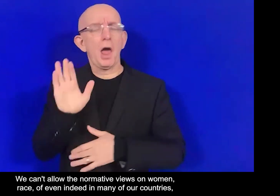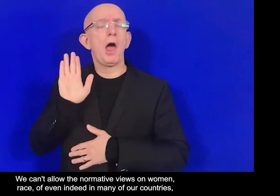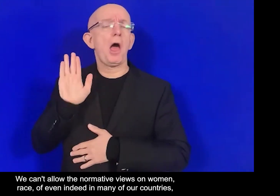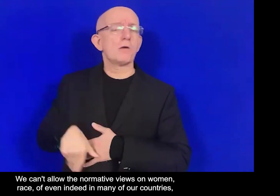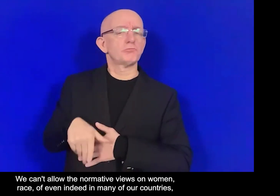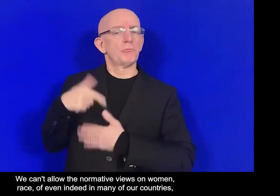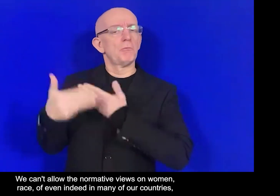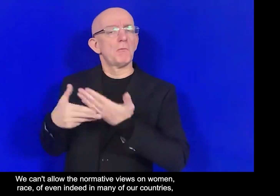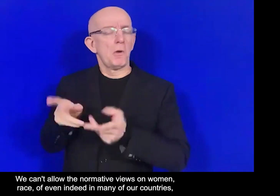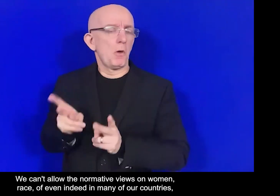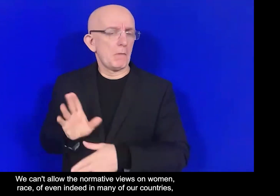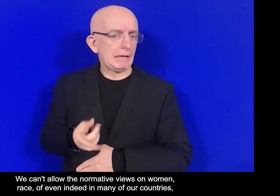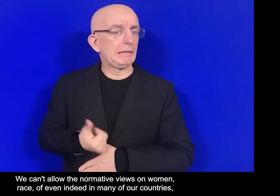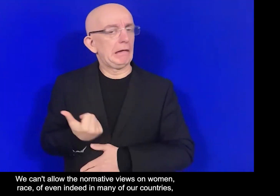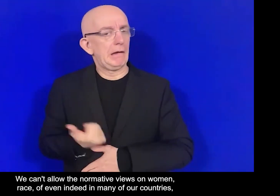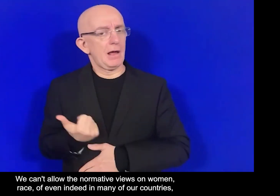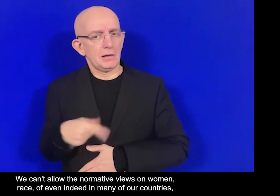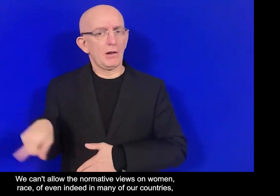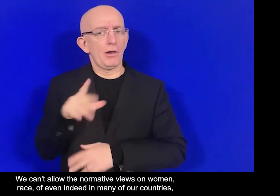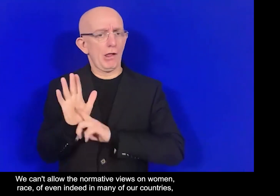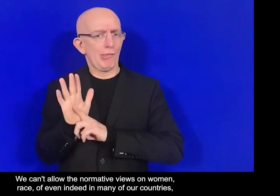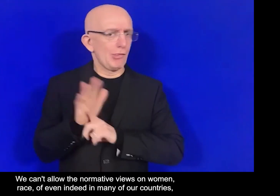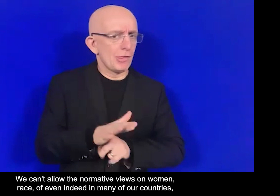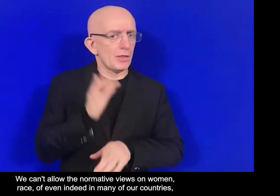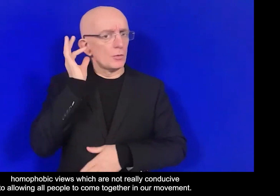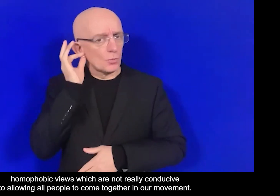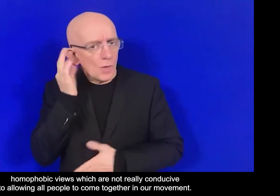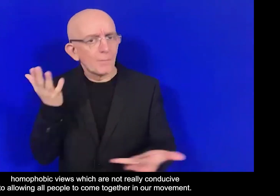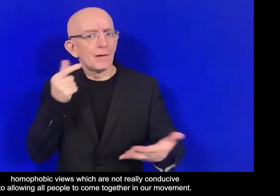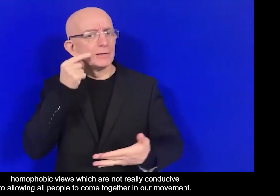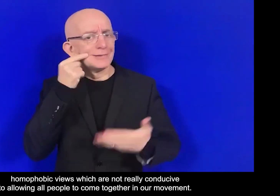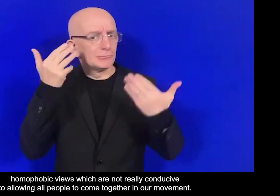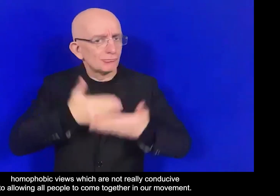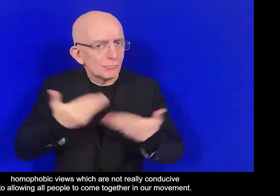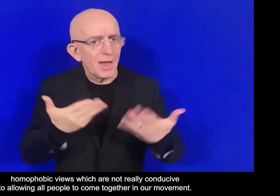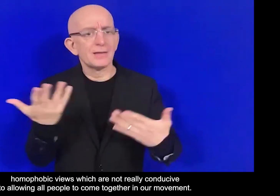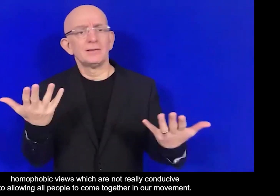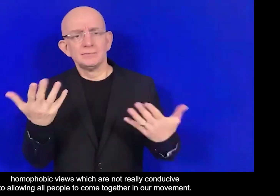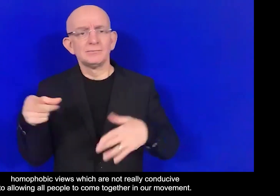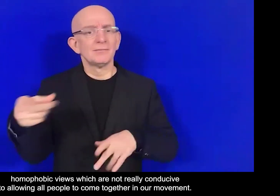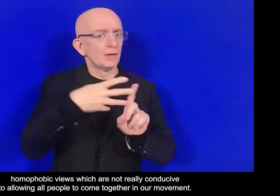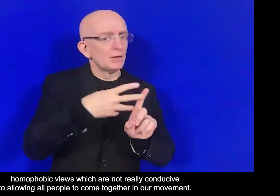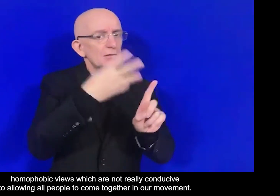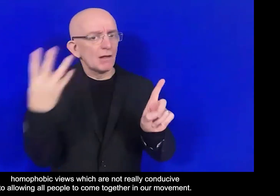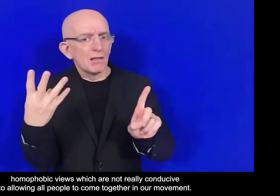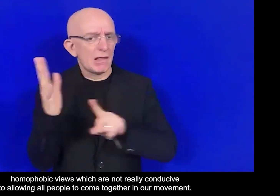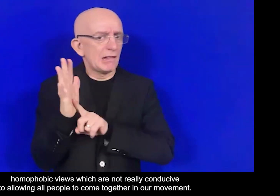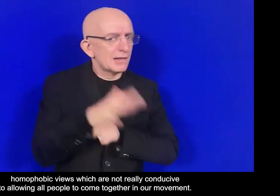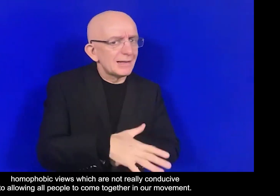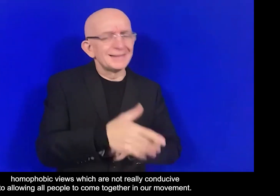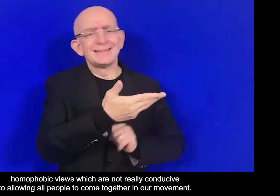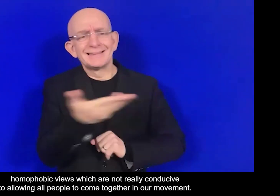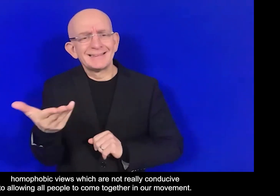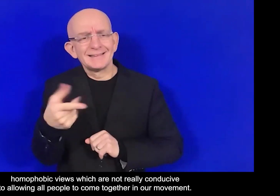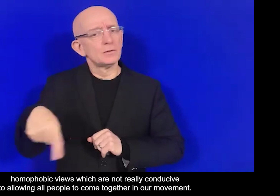women, race, or even indeed in many of our countries, homophobic views, which are not